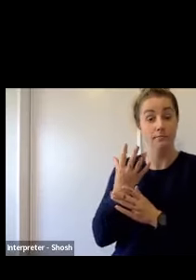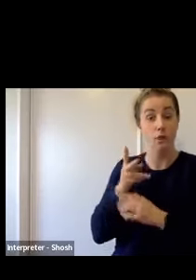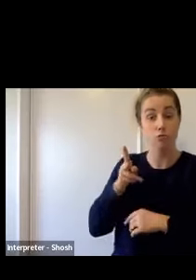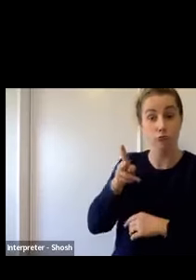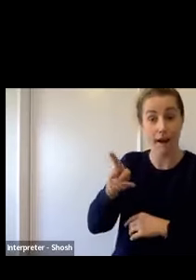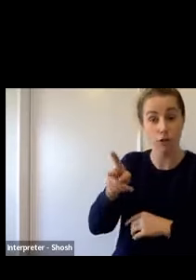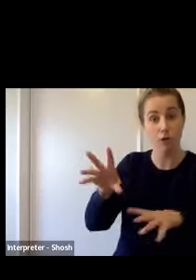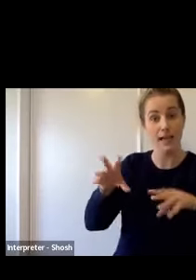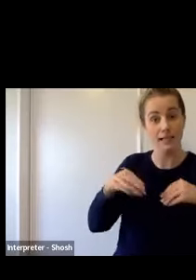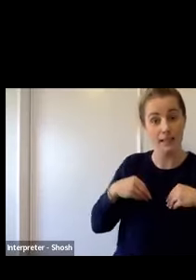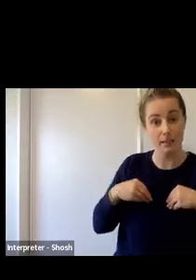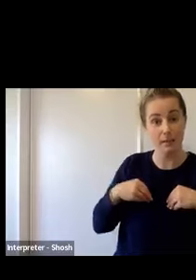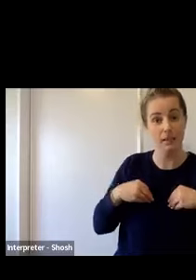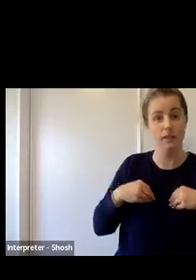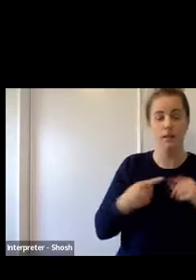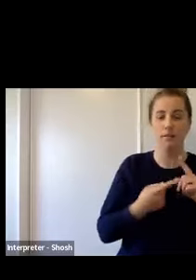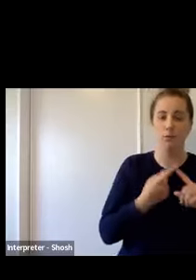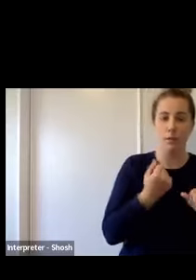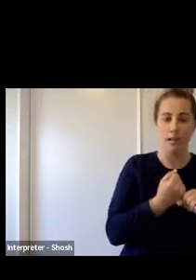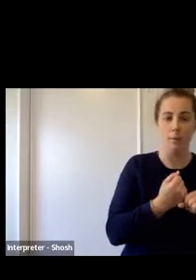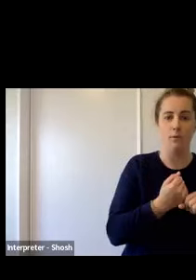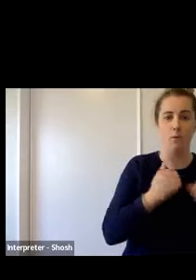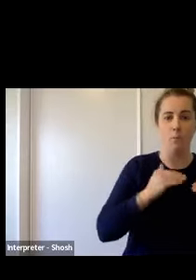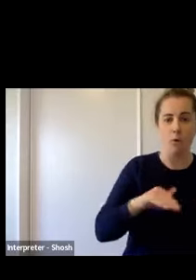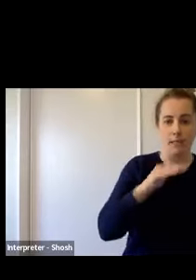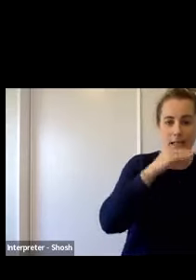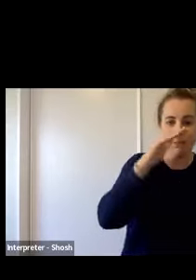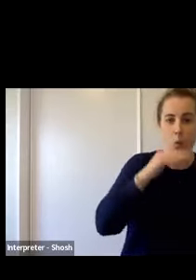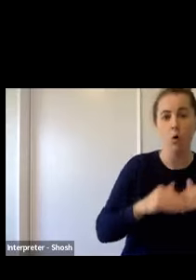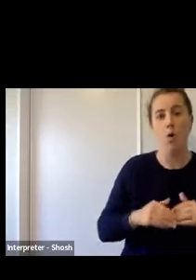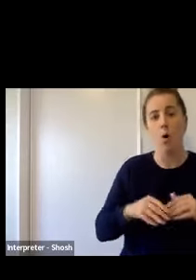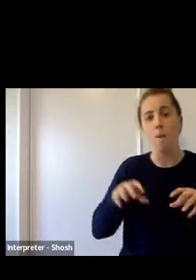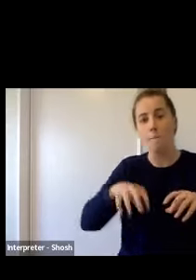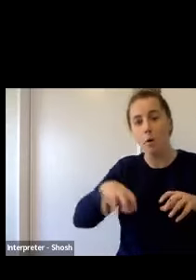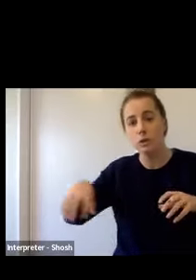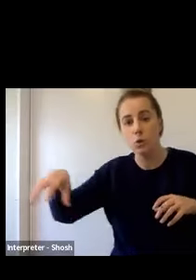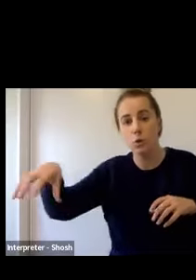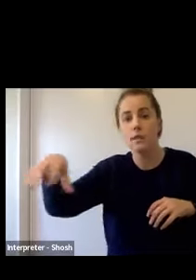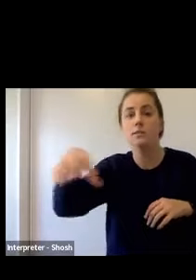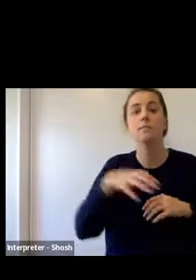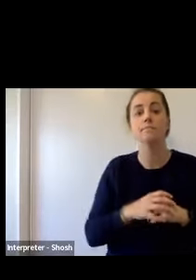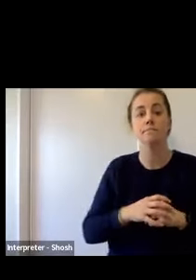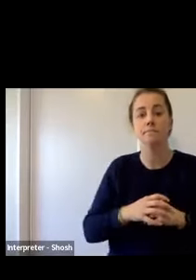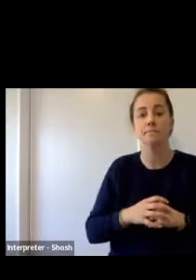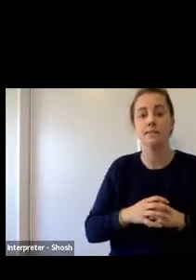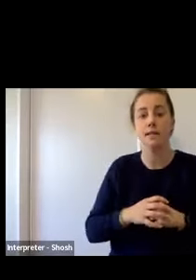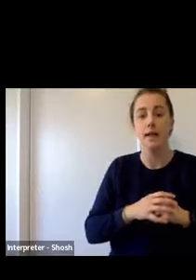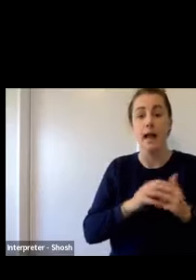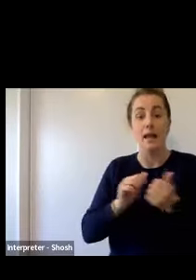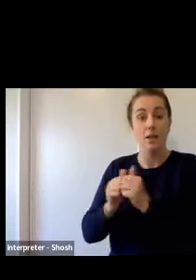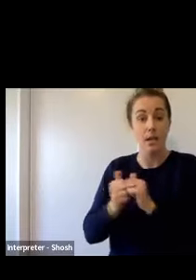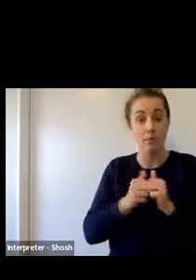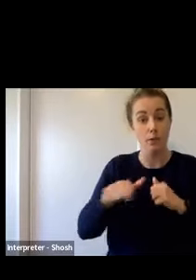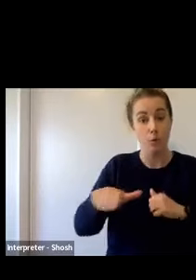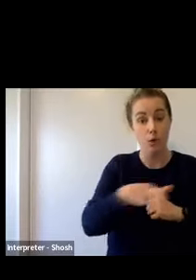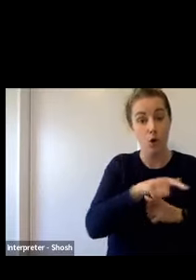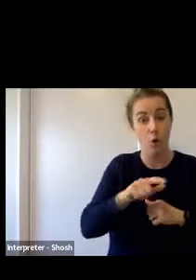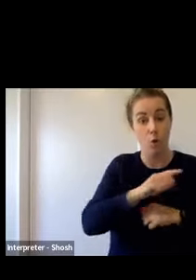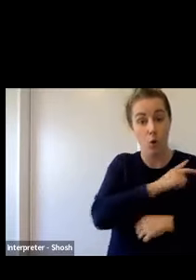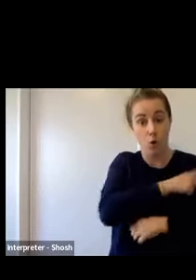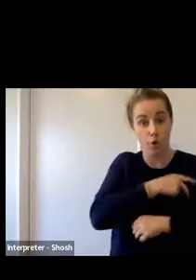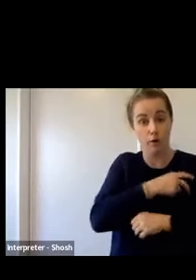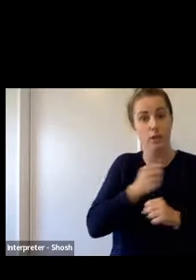for multi-unit housing developments. The Accessibility Committee, in cooperation with local authorities, to be able to enforce